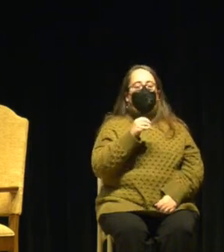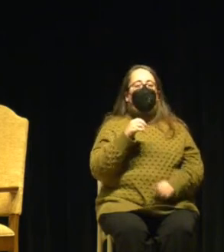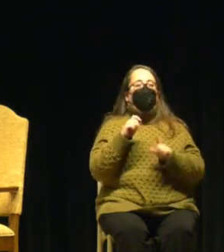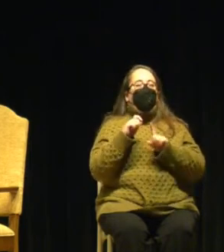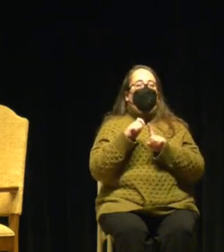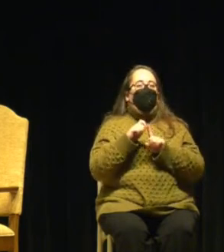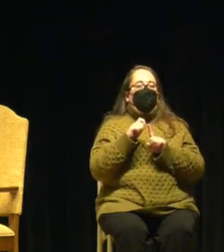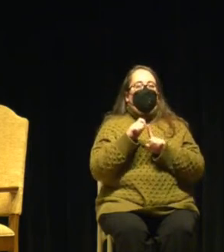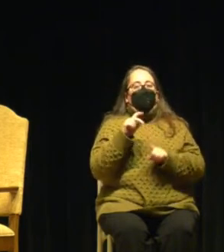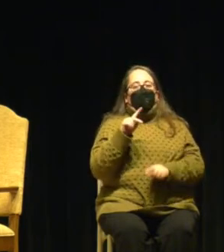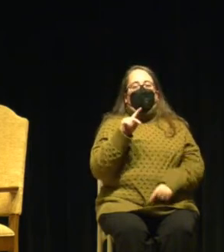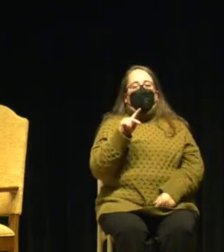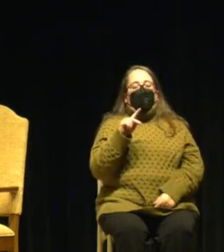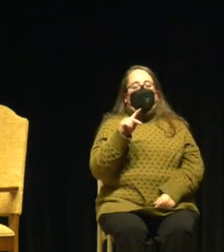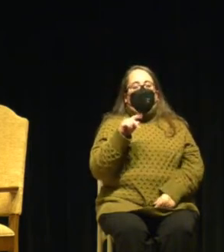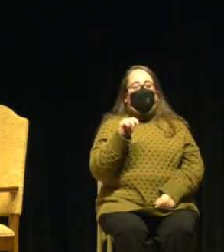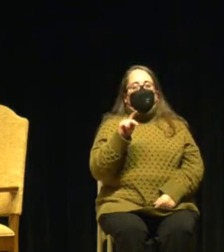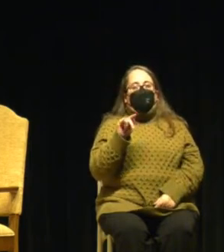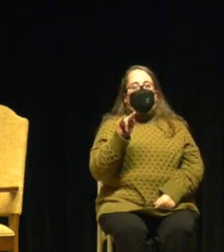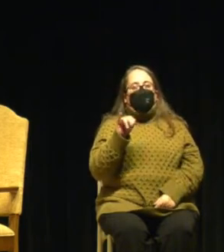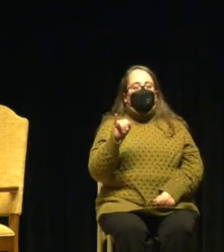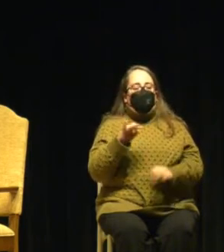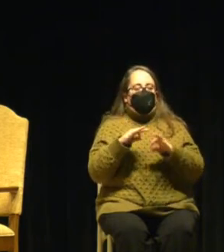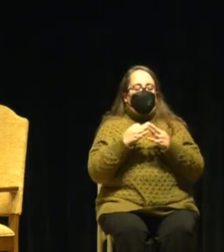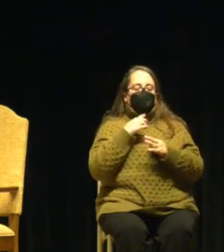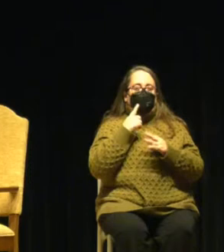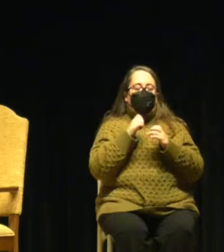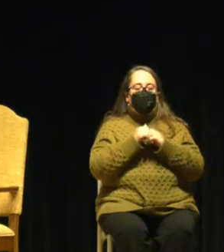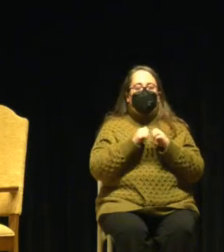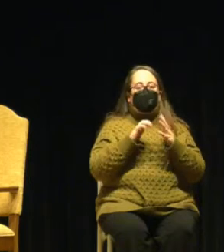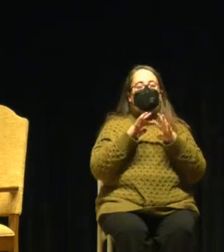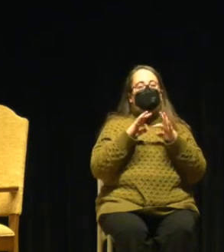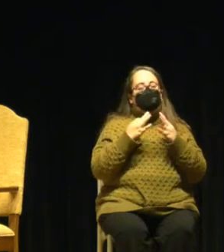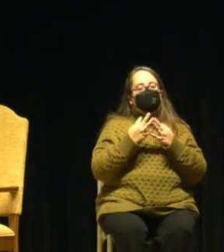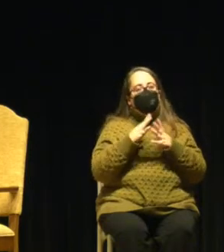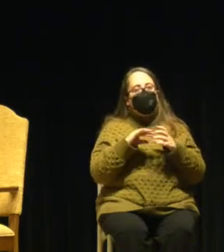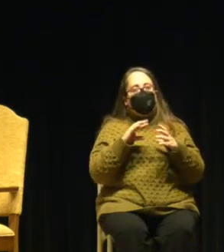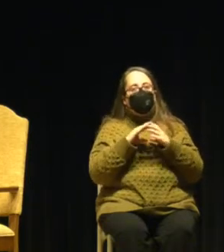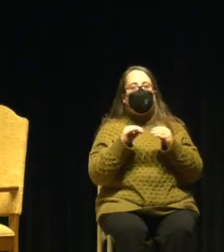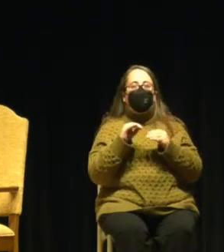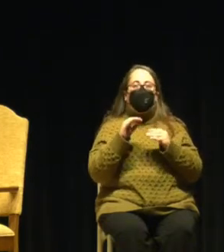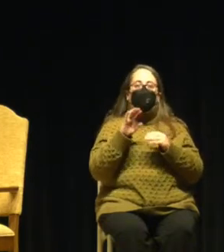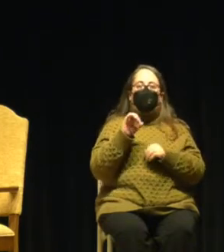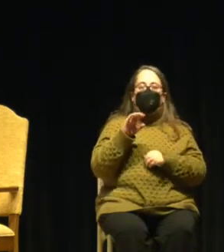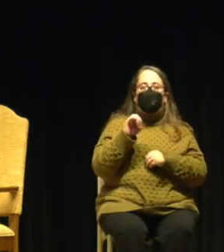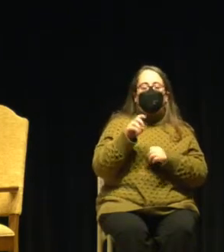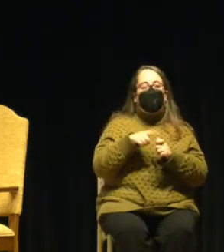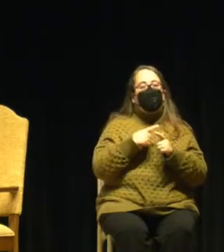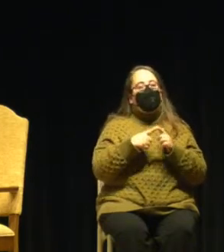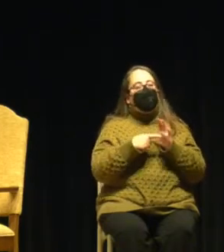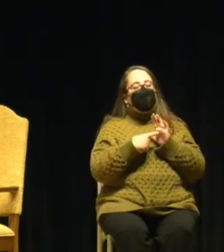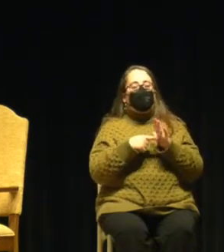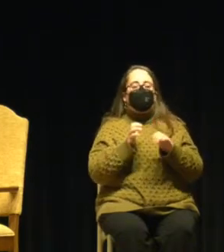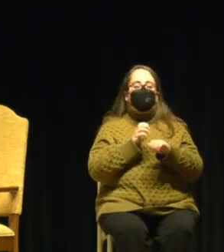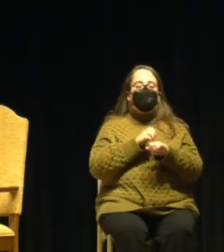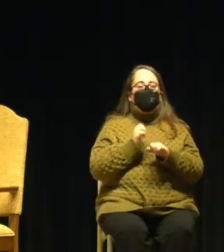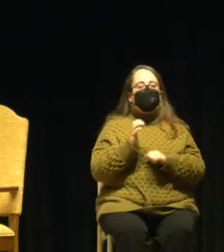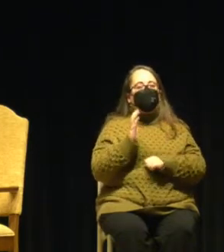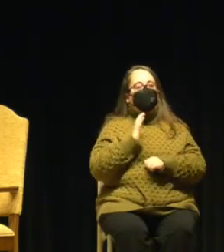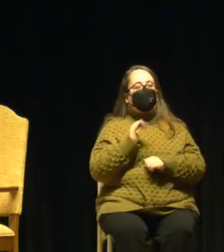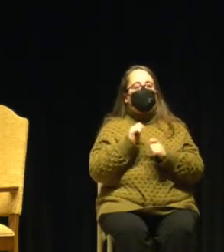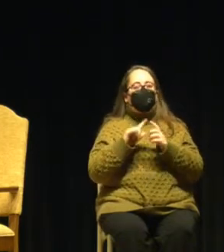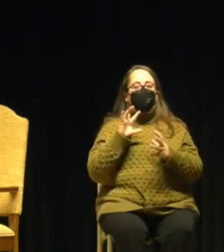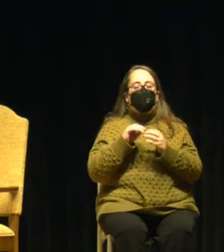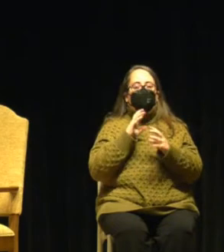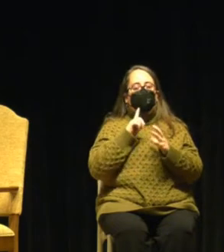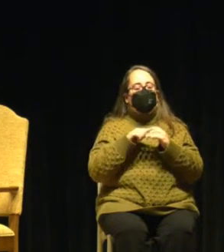family. Told through recipes, family stories, and fond memories, Rabia shares her relatable and powerful past to talk about